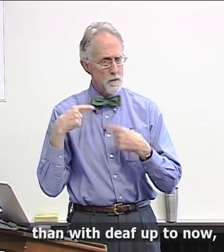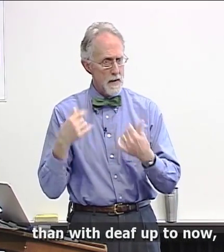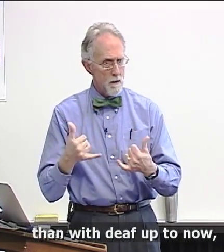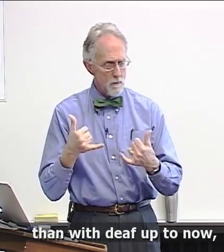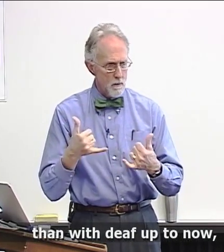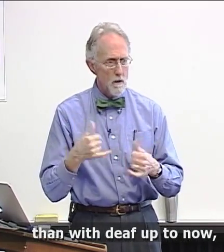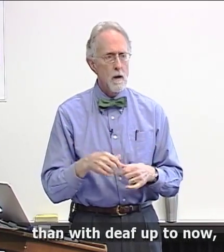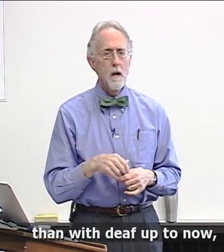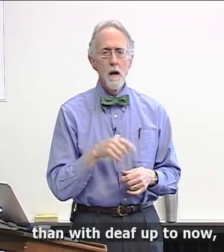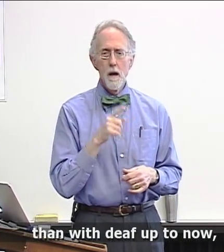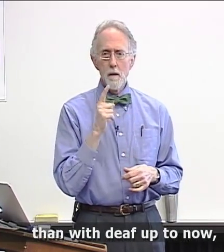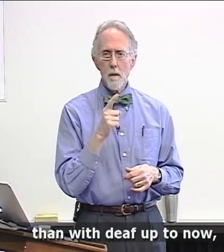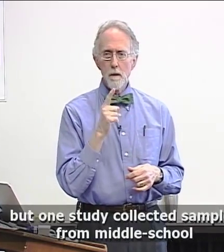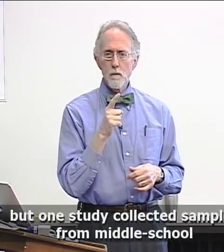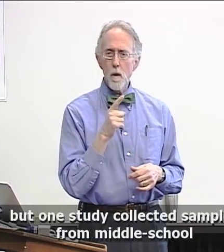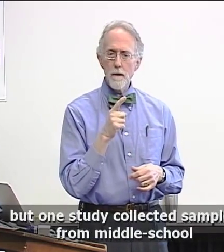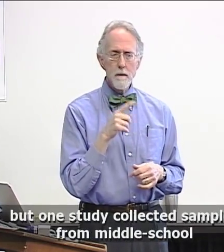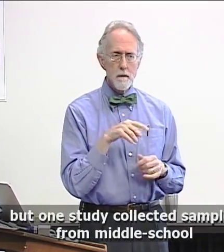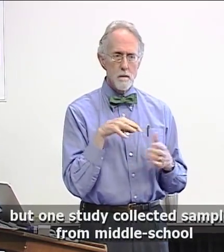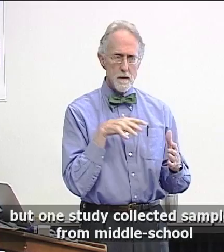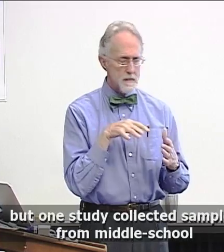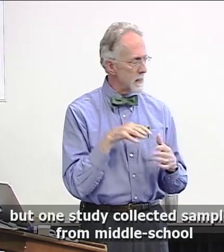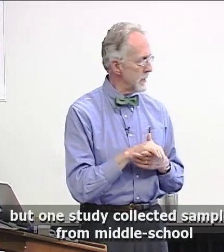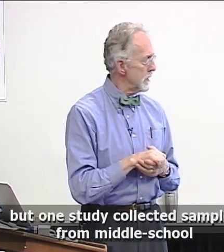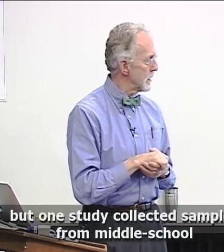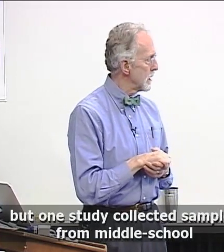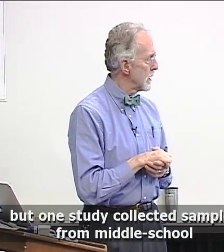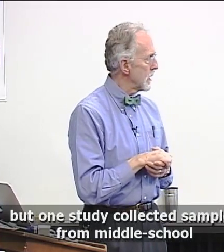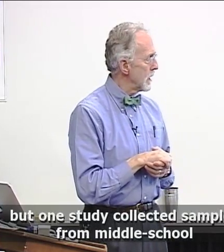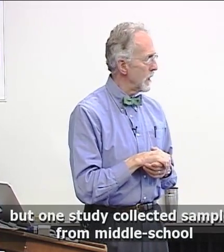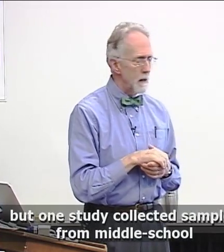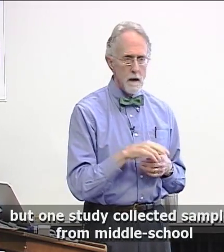now. But one study